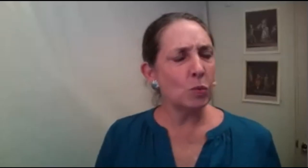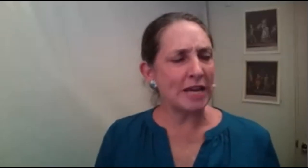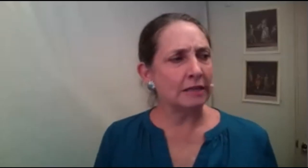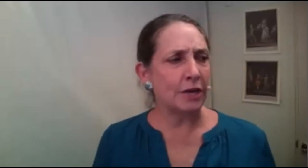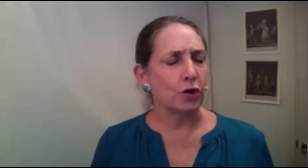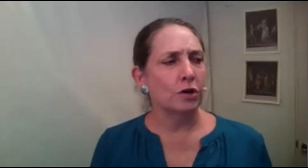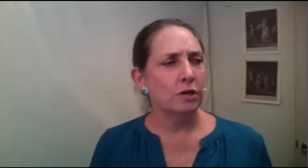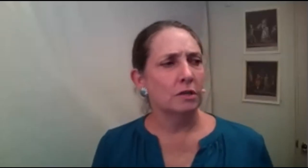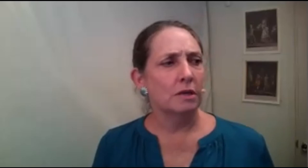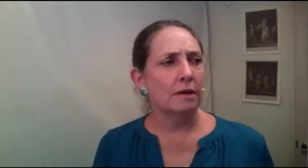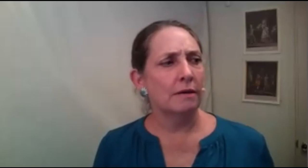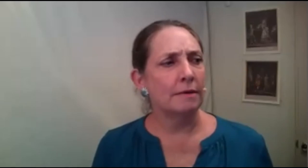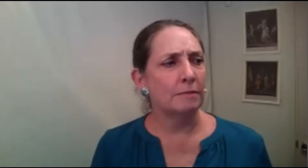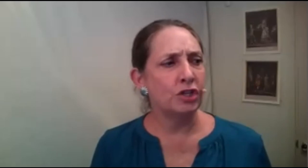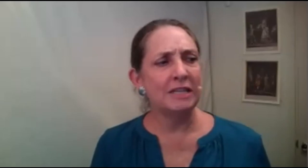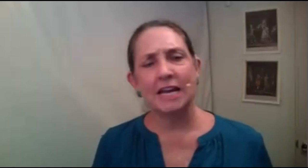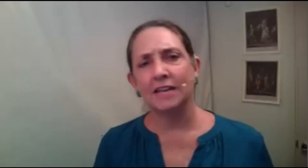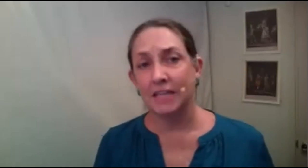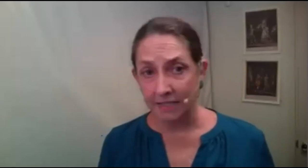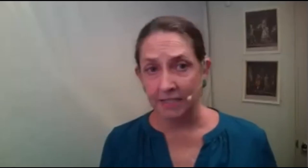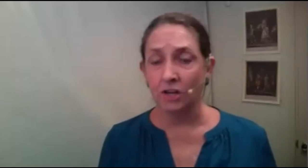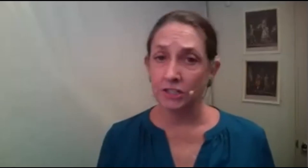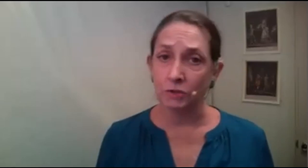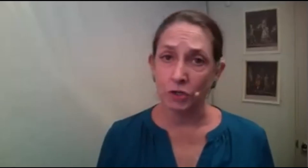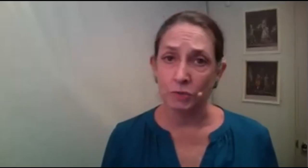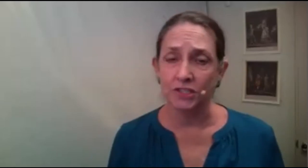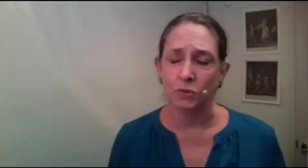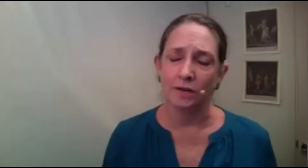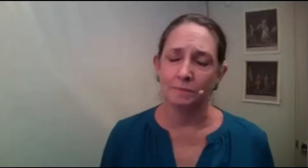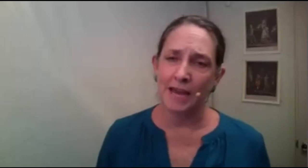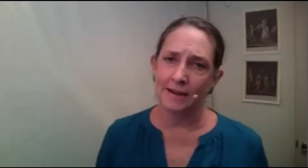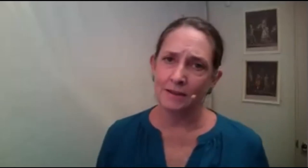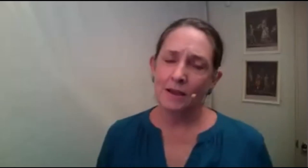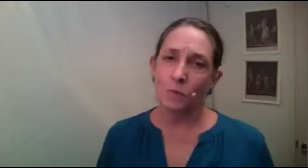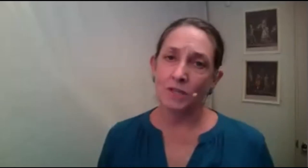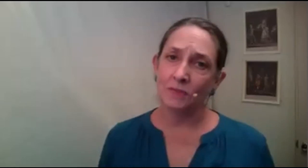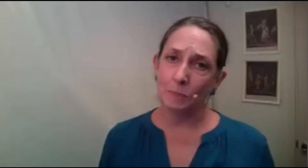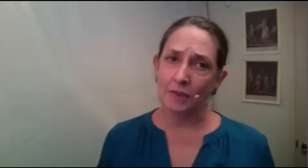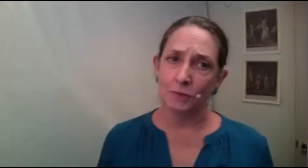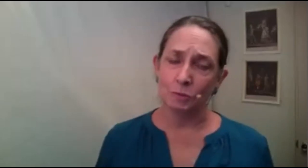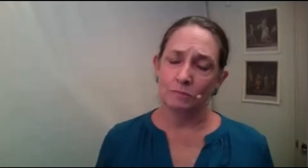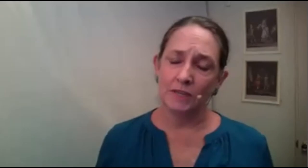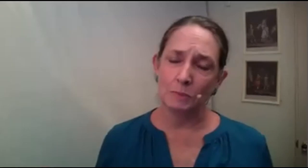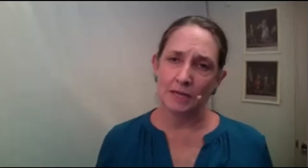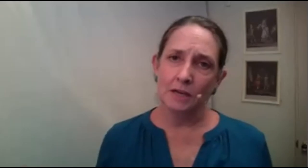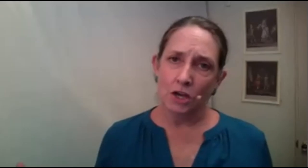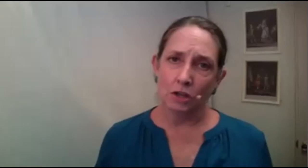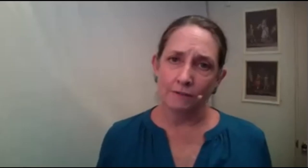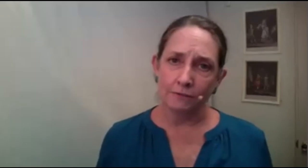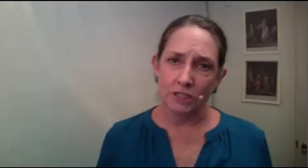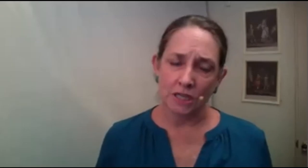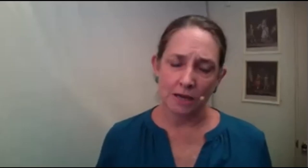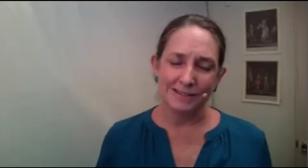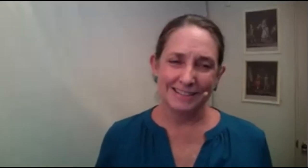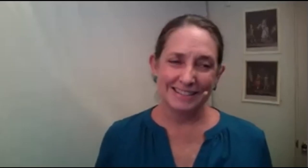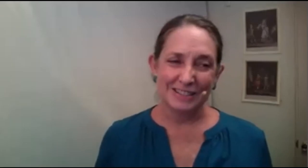About a week later, Jim had taken the kids. He'd gone to the grocery store, and Patty was in the bathroom in the big